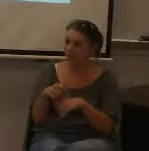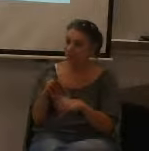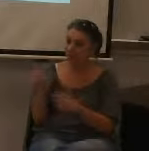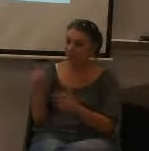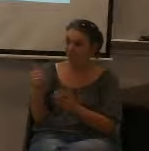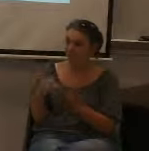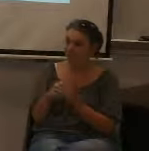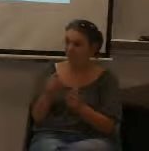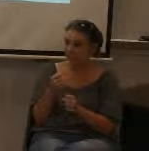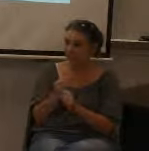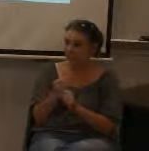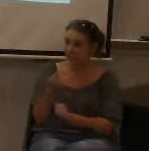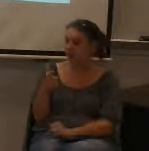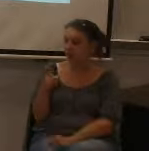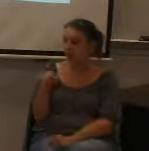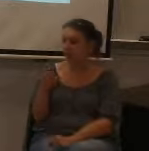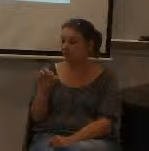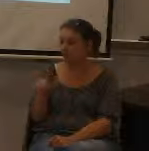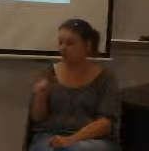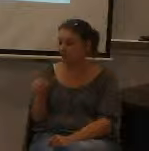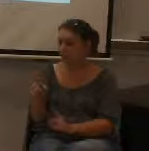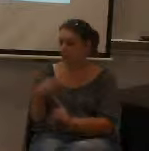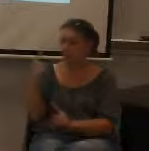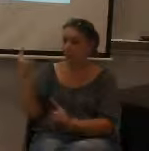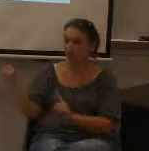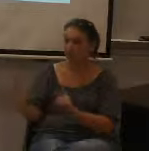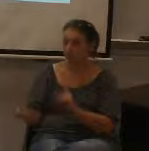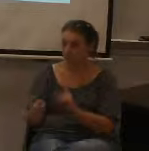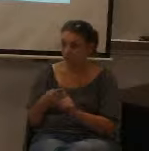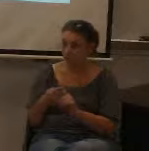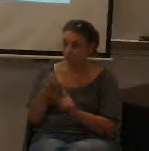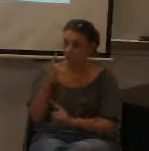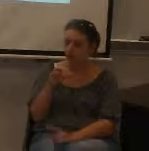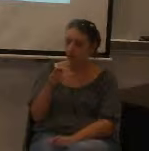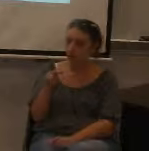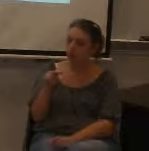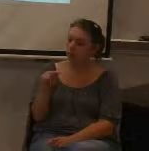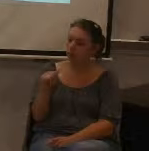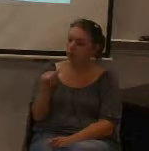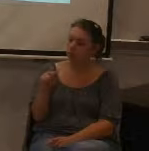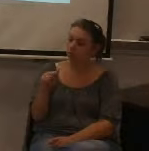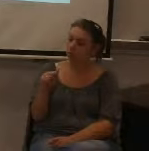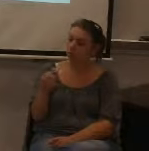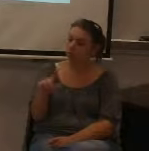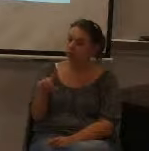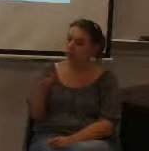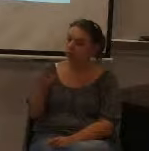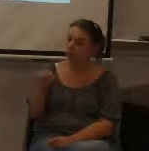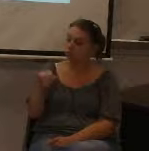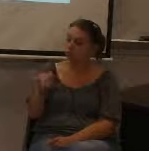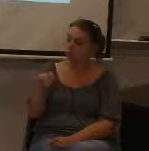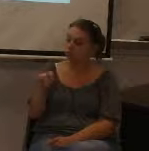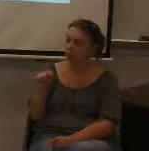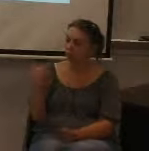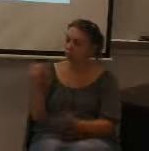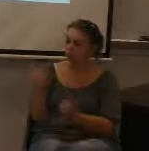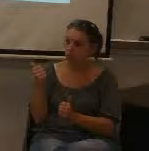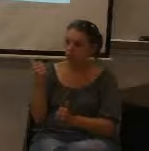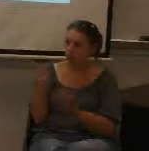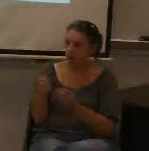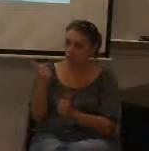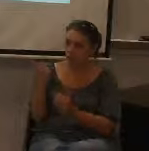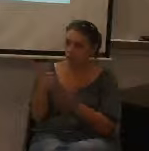years, glacial cycles, say, to continental drift, which is getting closer and closer to the age of the Earth.